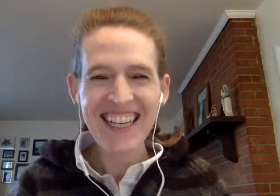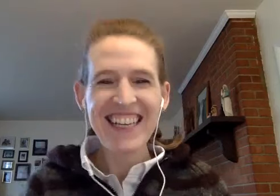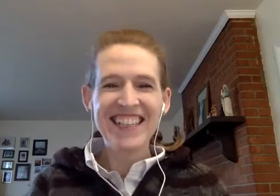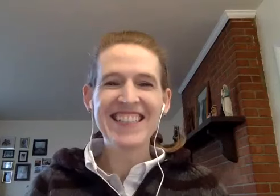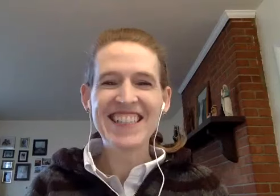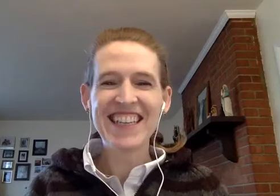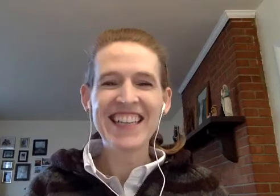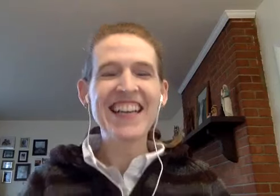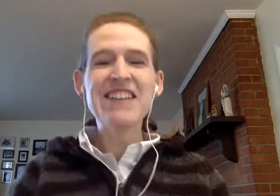Let's see.